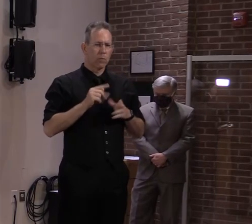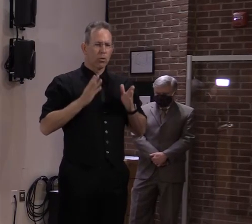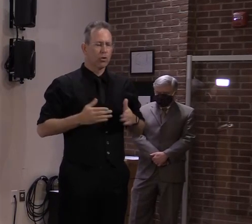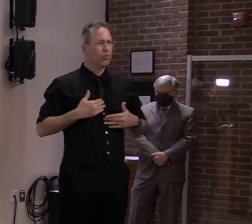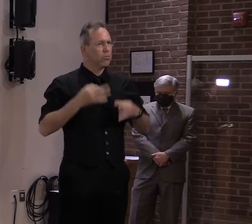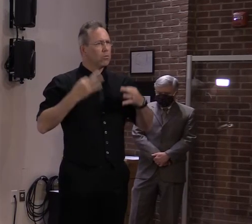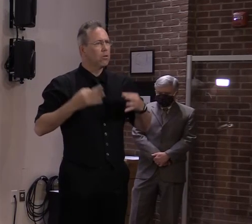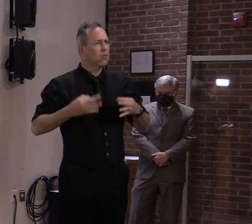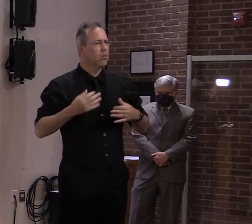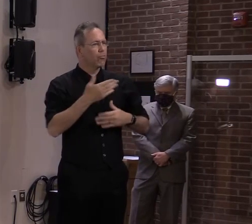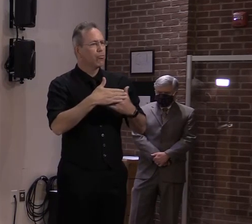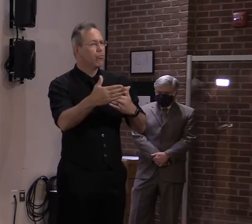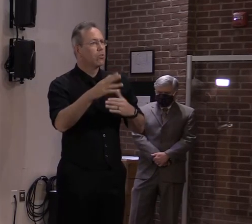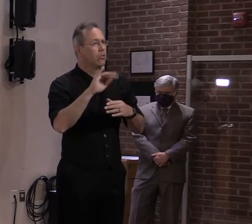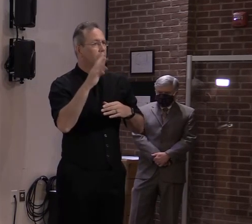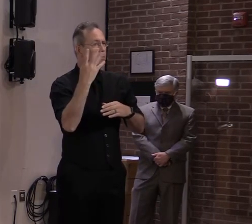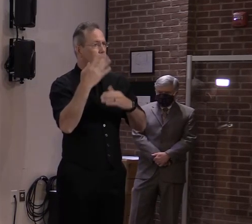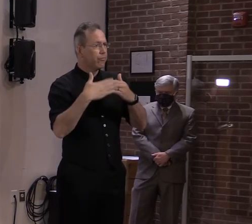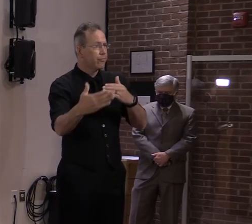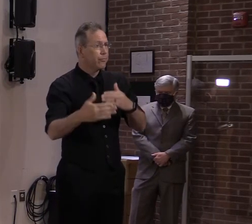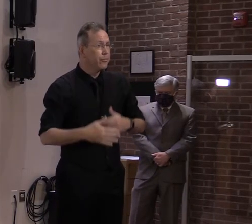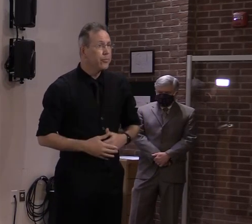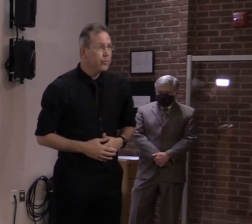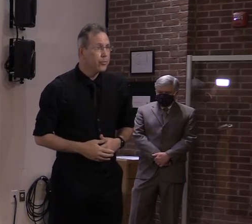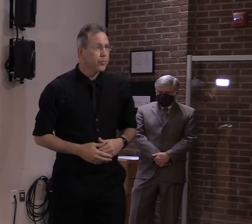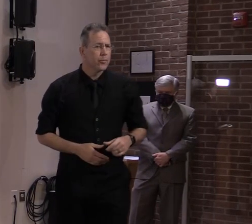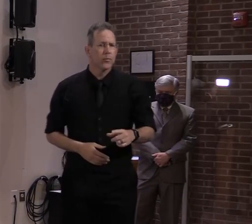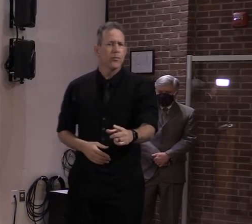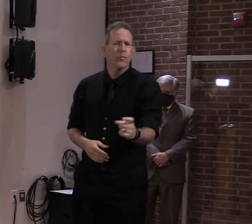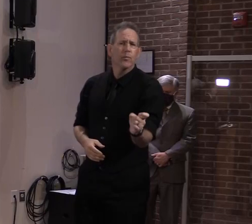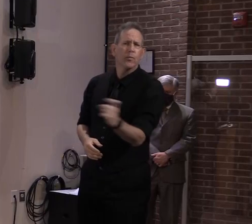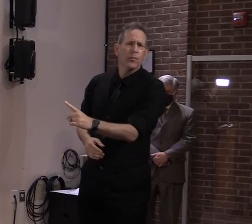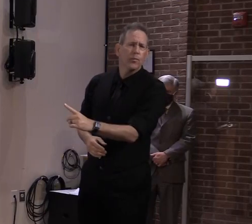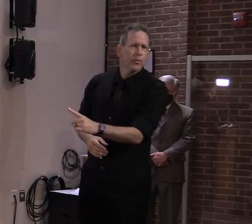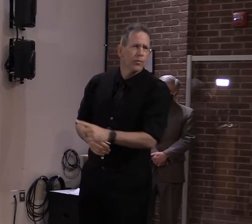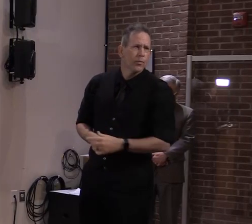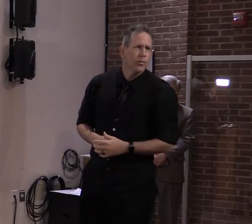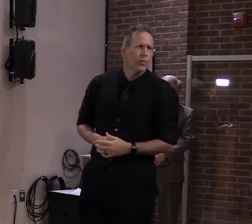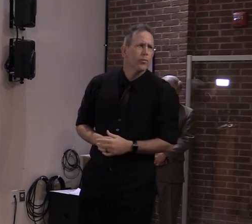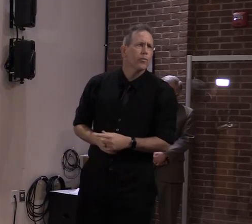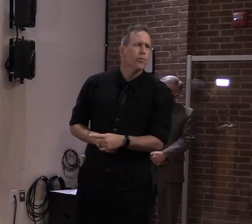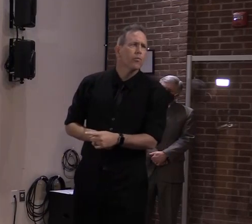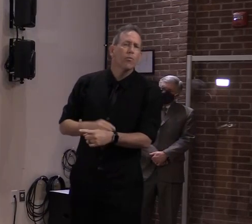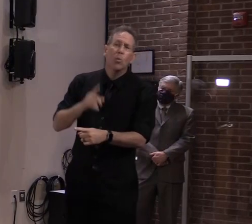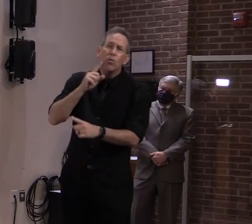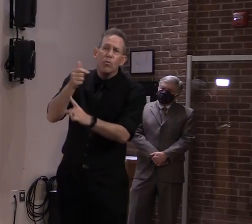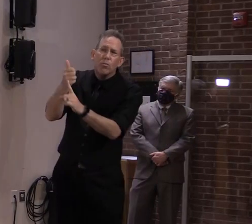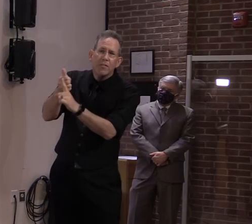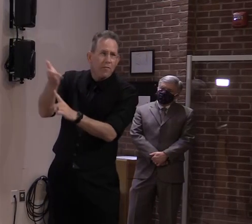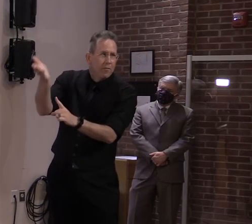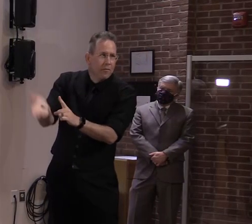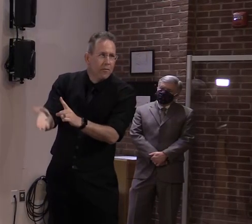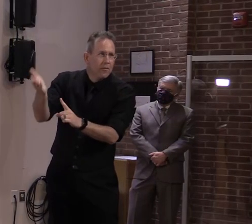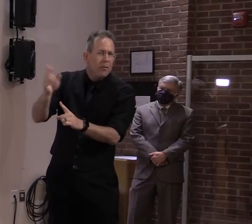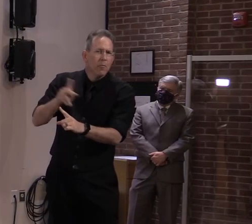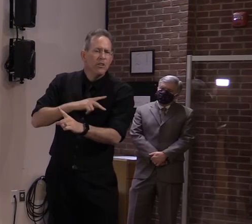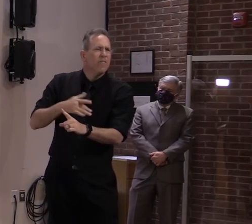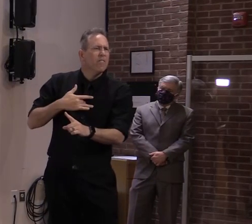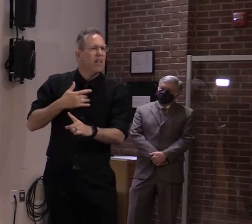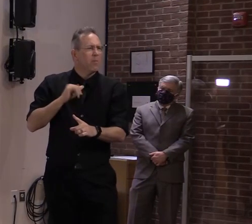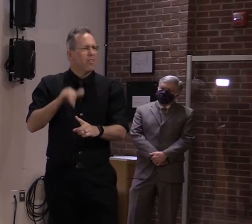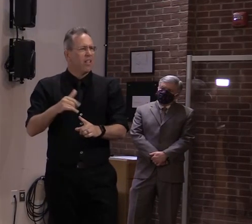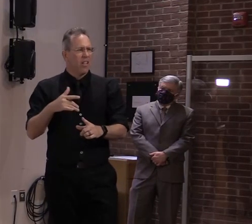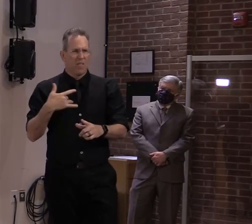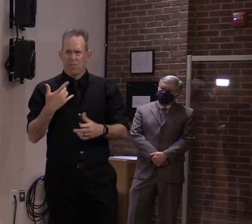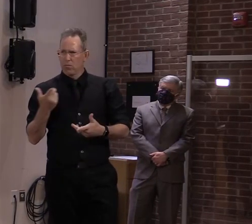So now, you won't tell businesses, but would you, do you have any feeling personally, you wouldn't encourage businesses to require proof? Well,